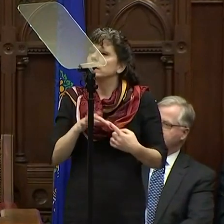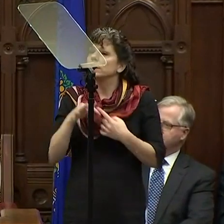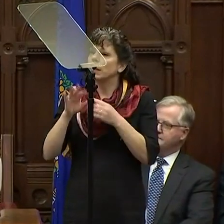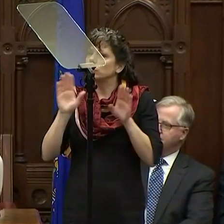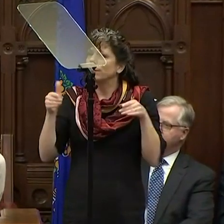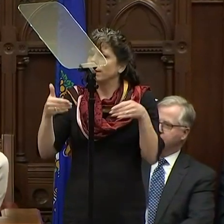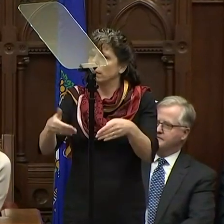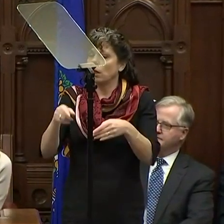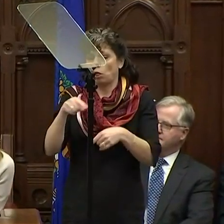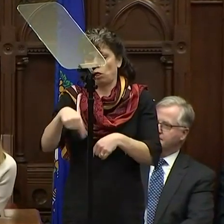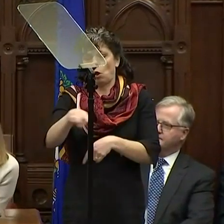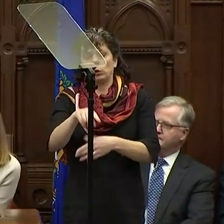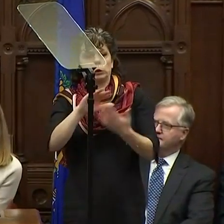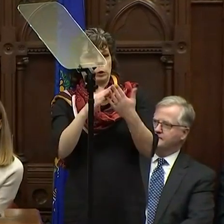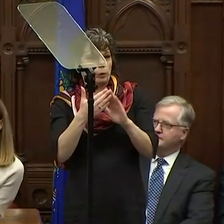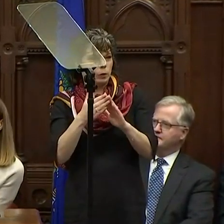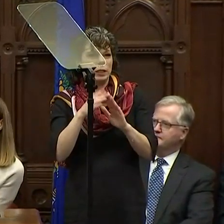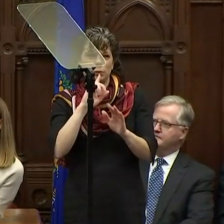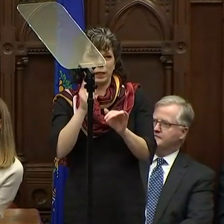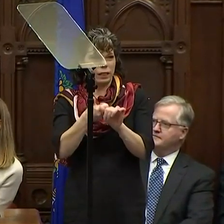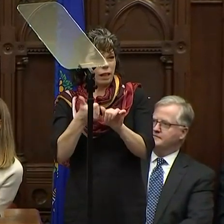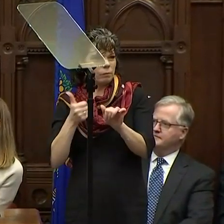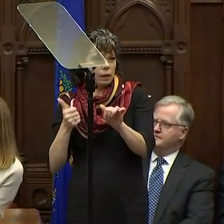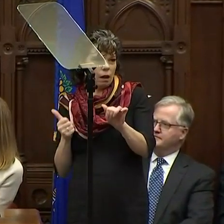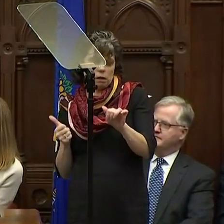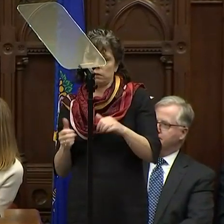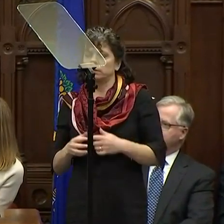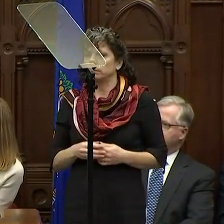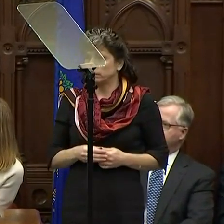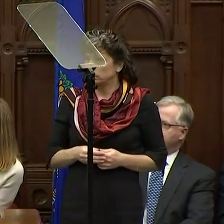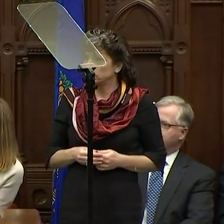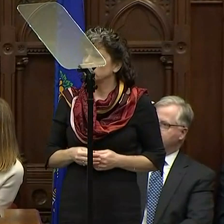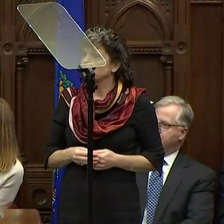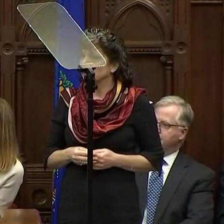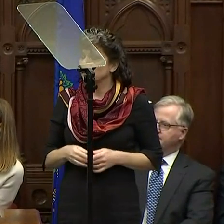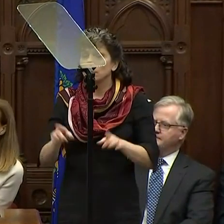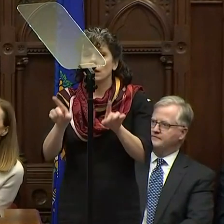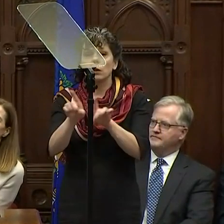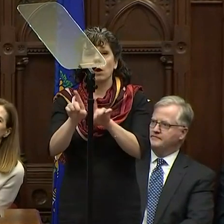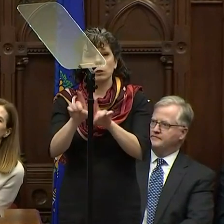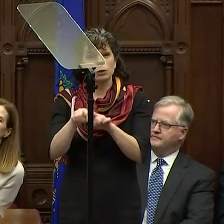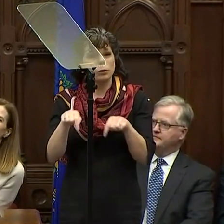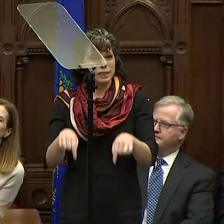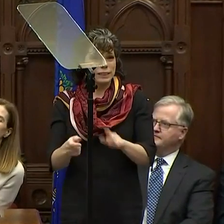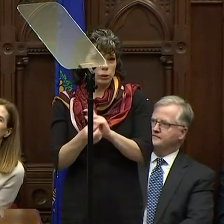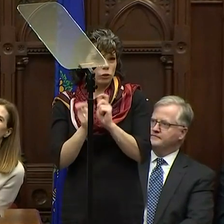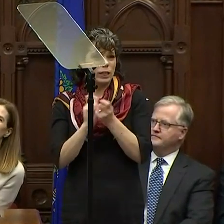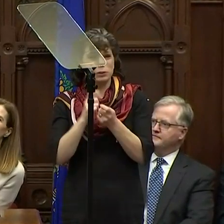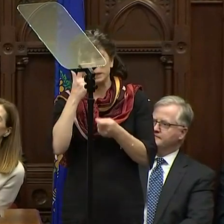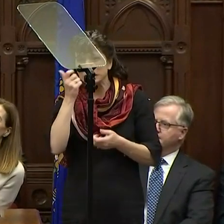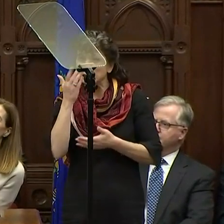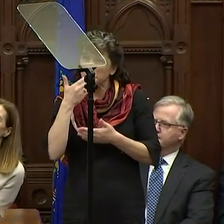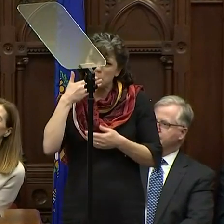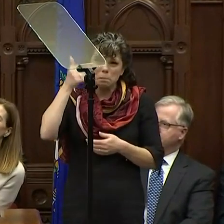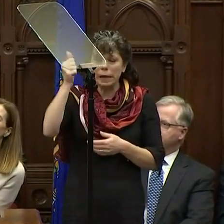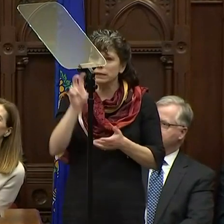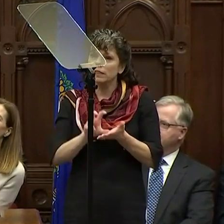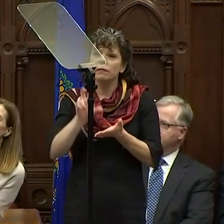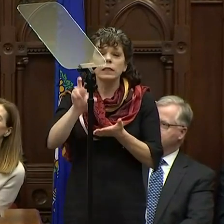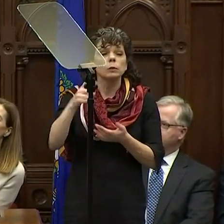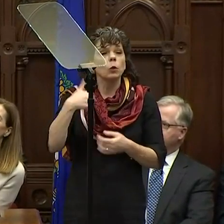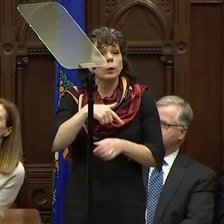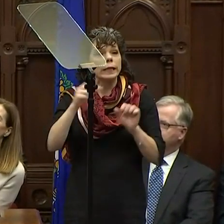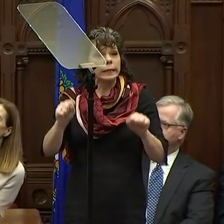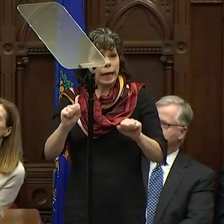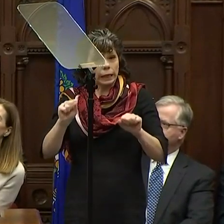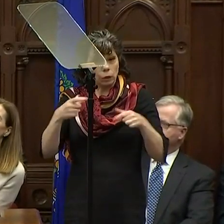those communities which have been getting left behind. And this is a change because some of the best investments we can make as a